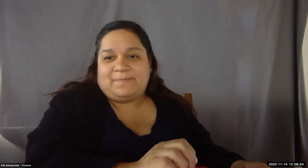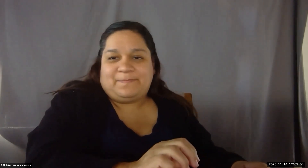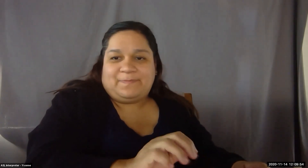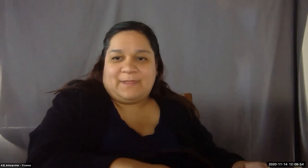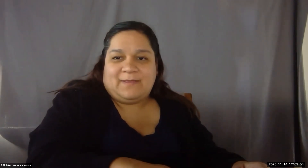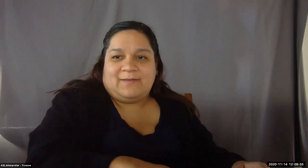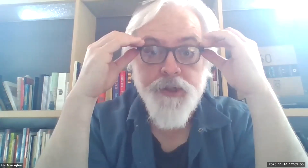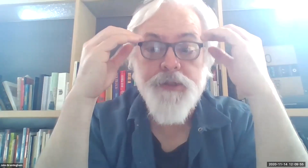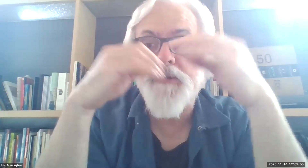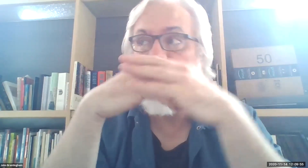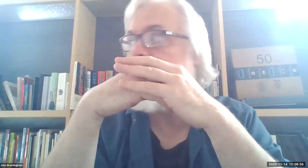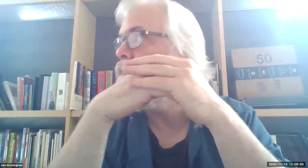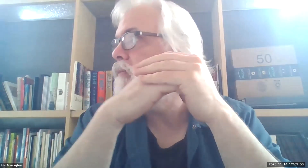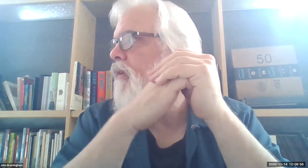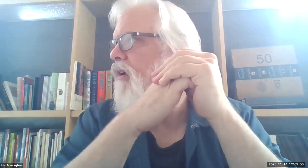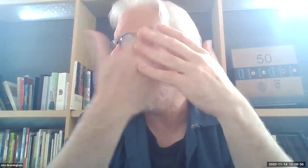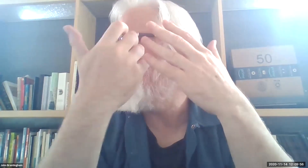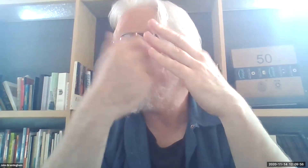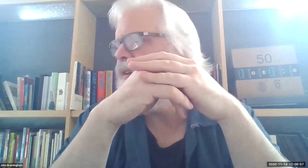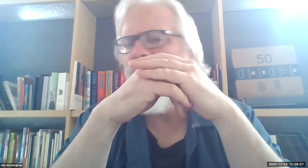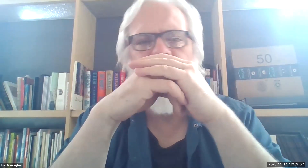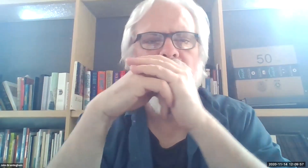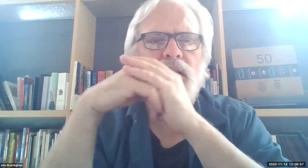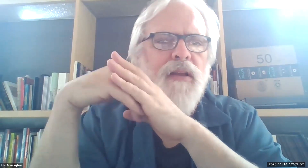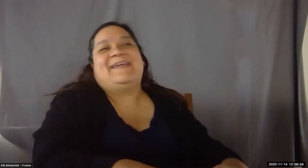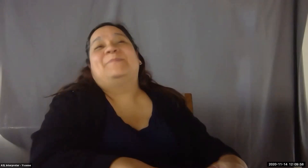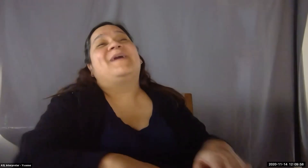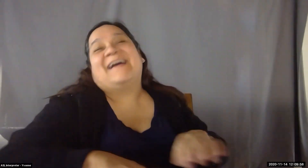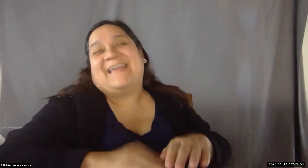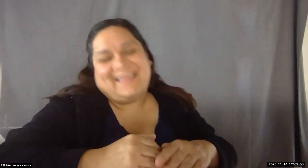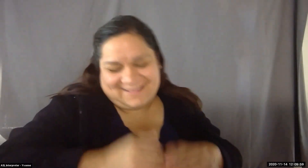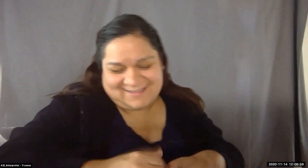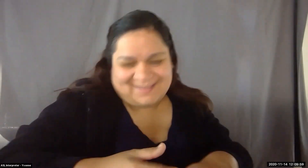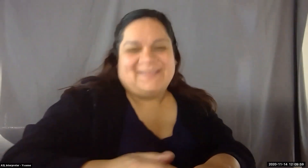time. Oh, geez. With the teacher. I'm like, why?